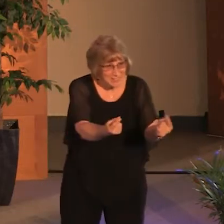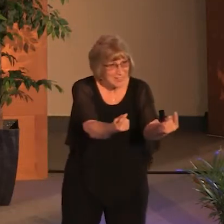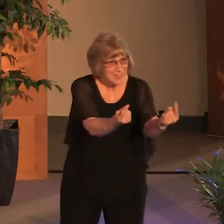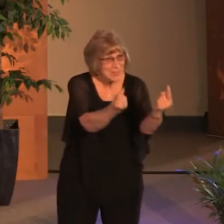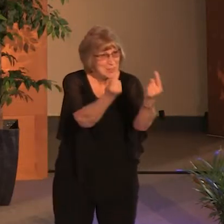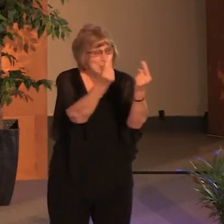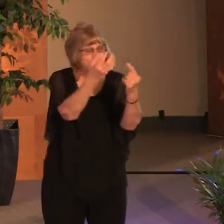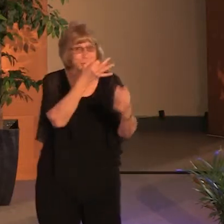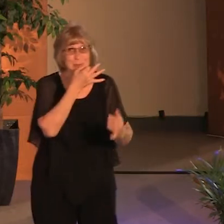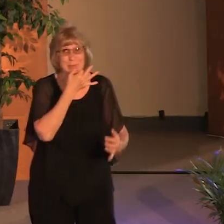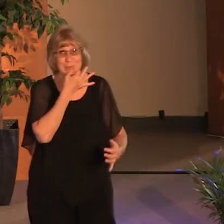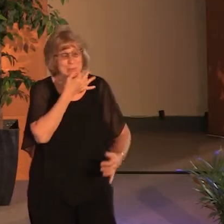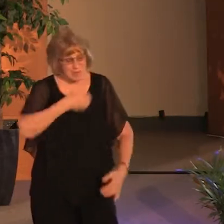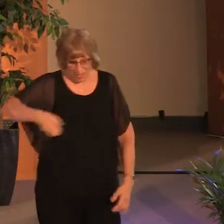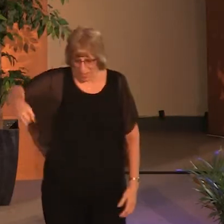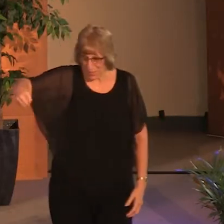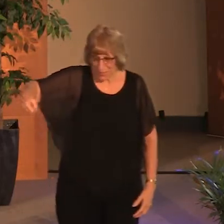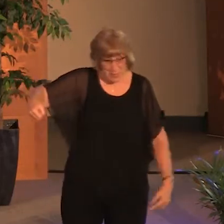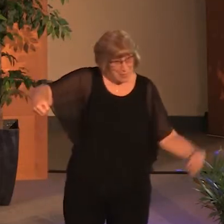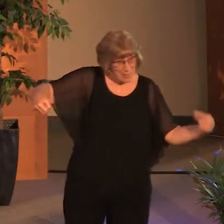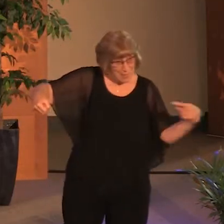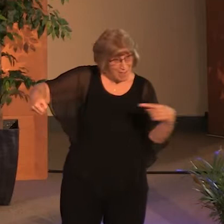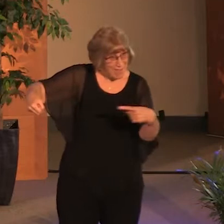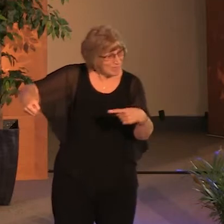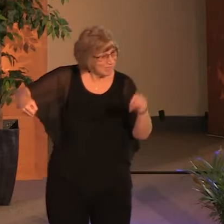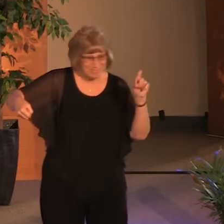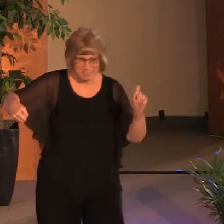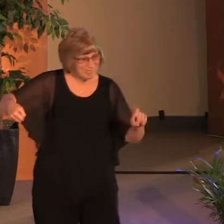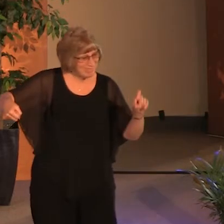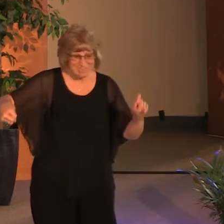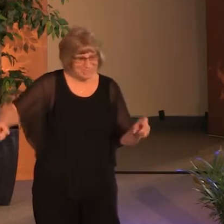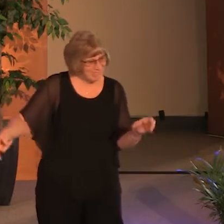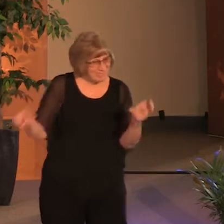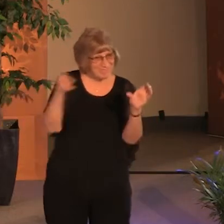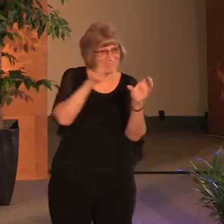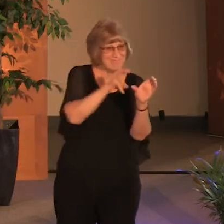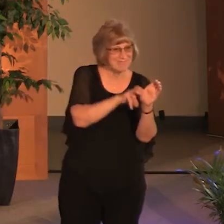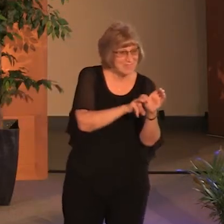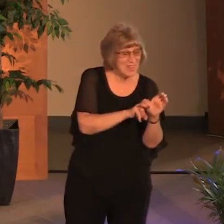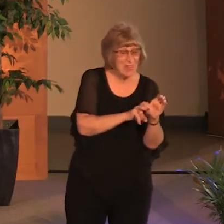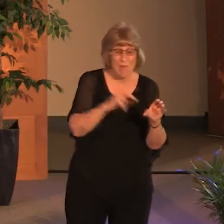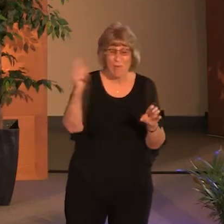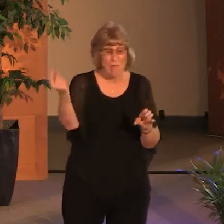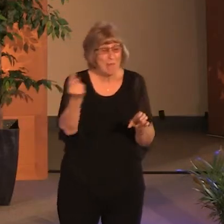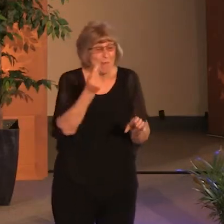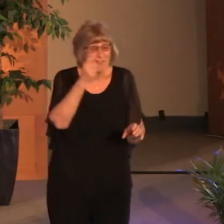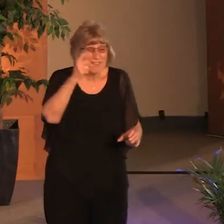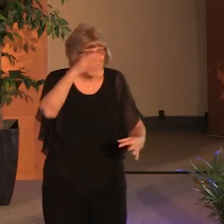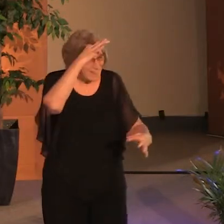a-comin'. You don't need no baggage, you just get on board. All you need